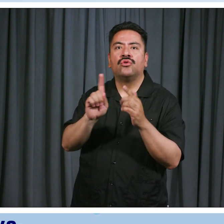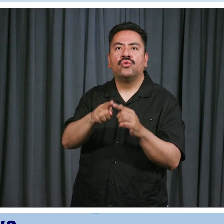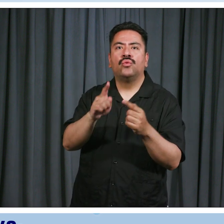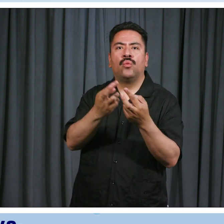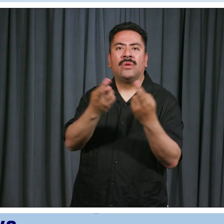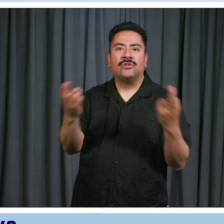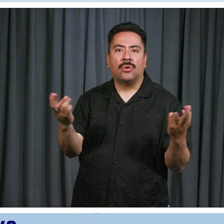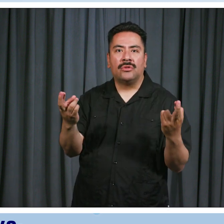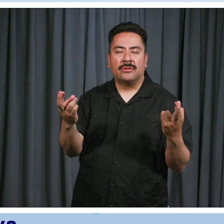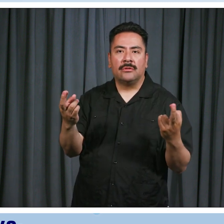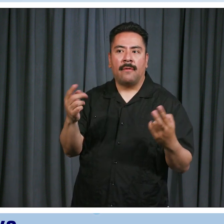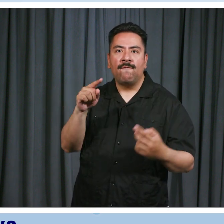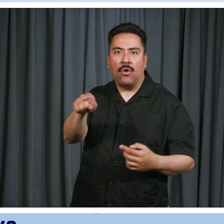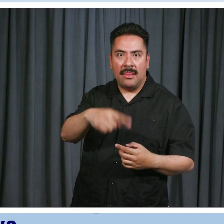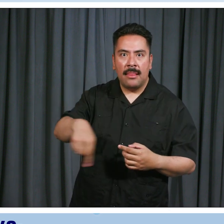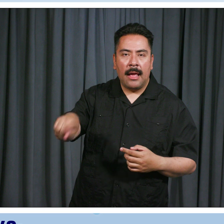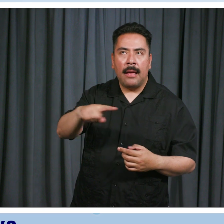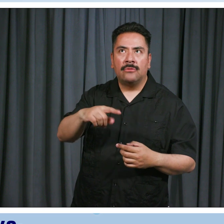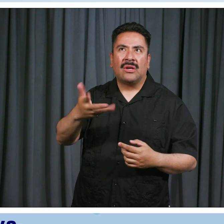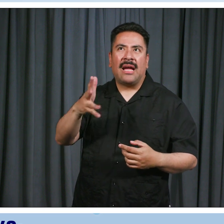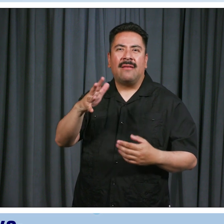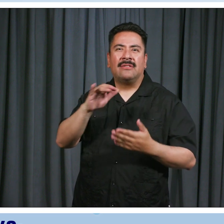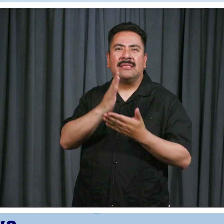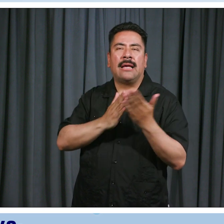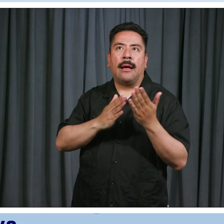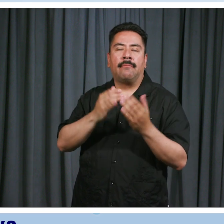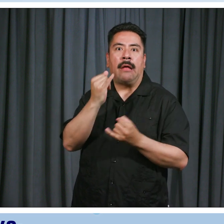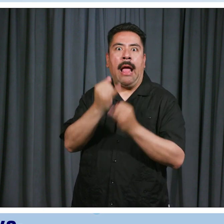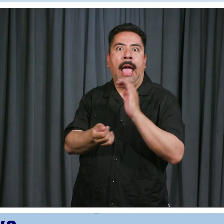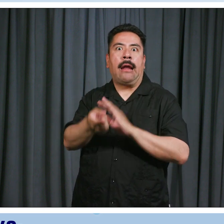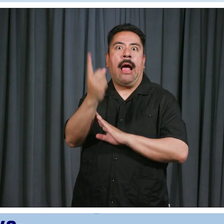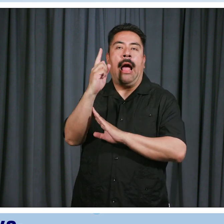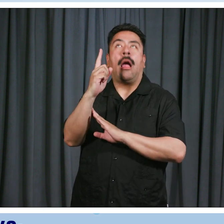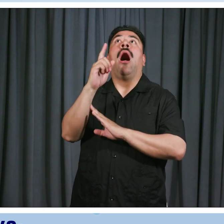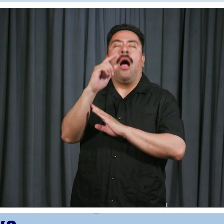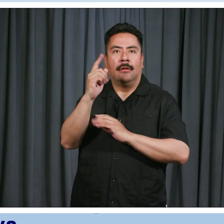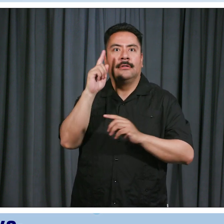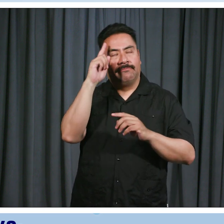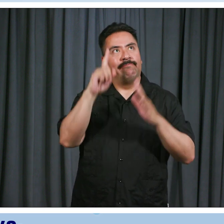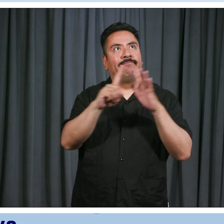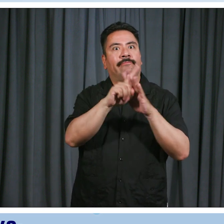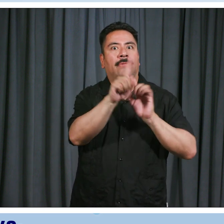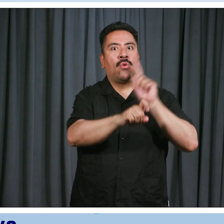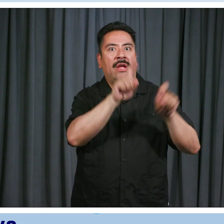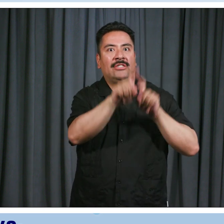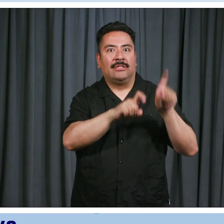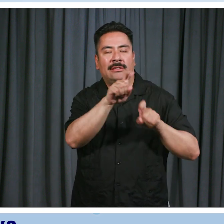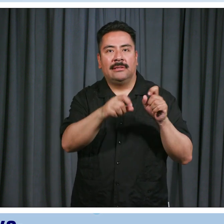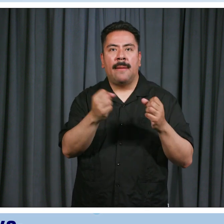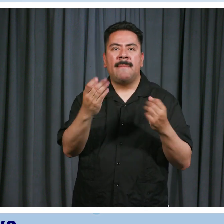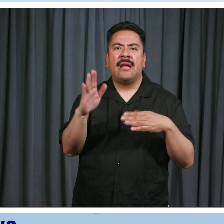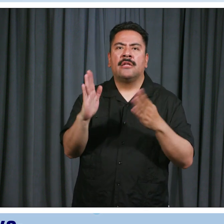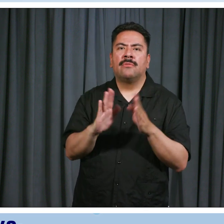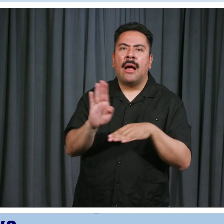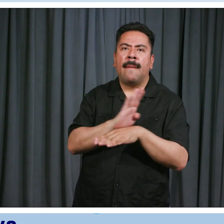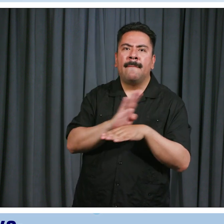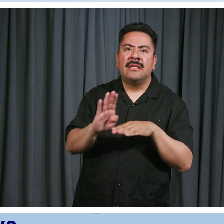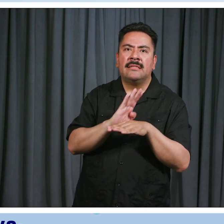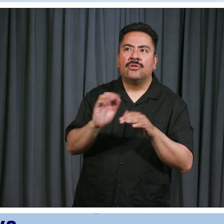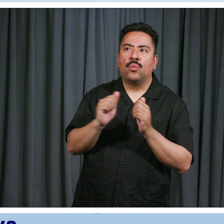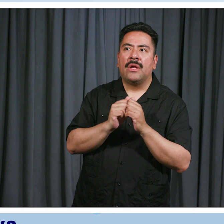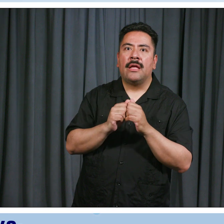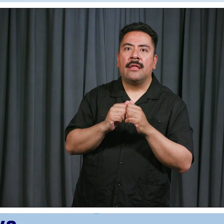that is available to them for kind of some of the ad hoc questions. We get a lot of calls from small businesses around like